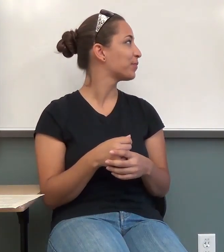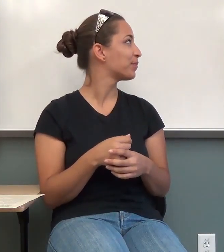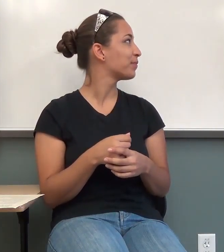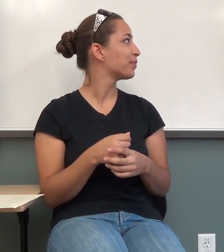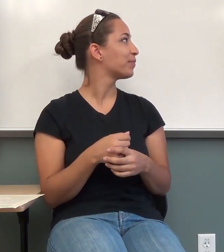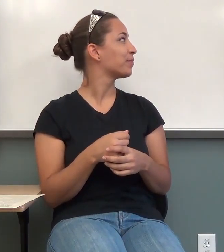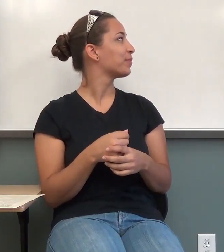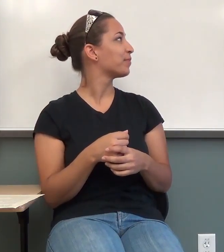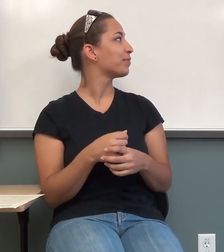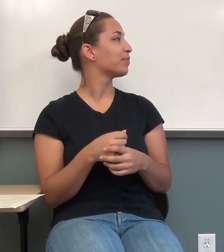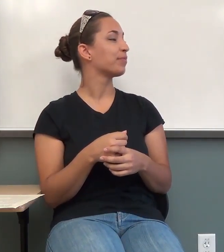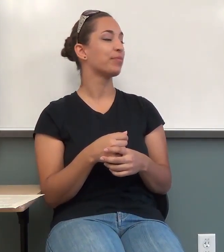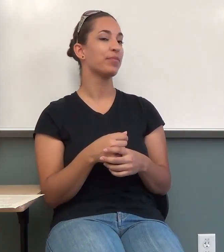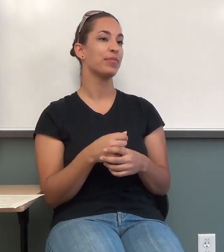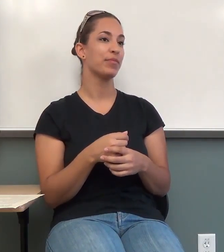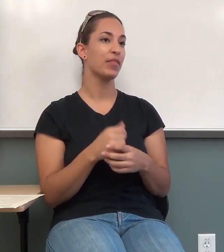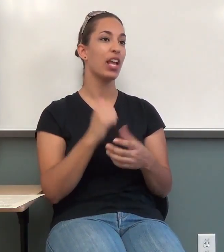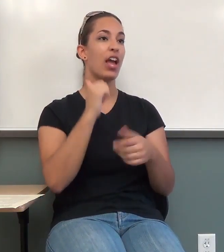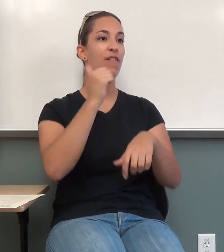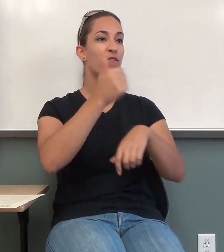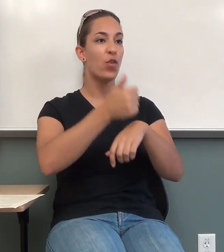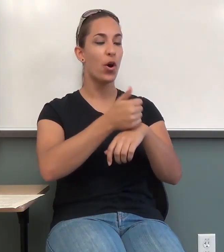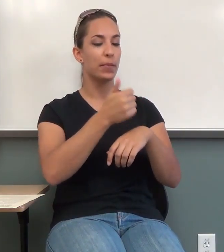words. a verb phrase.